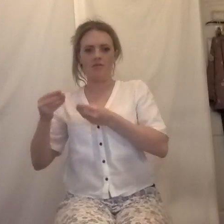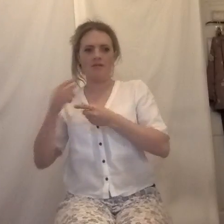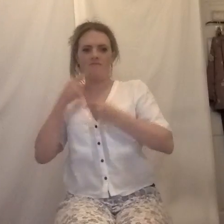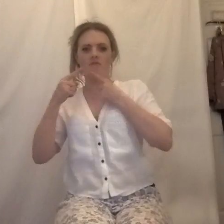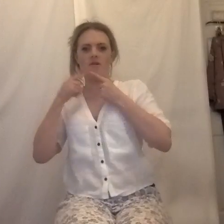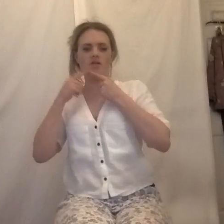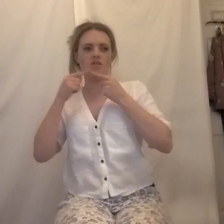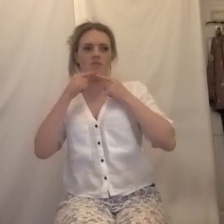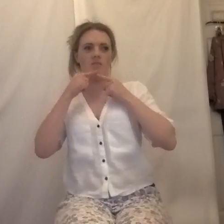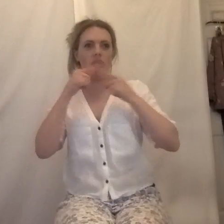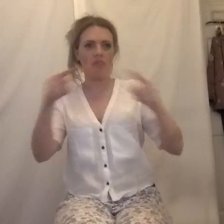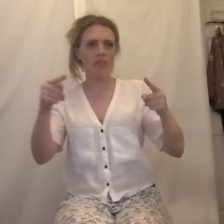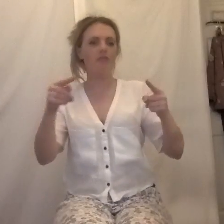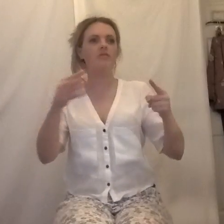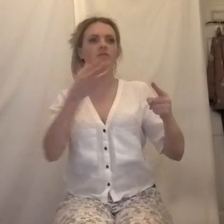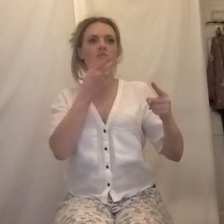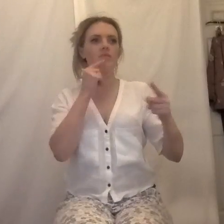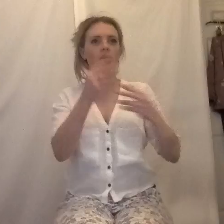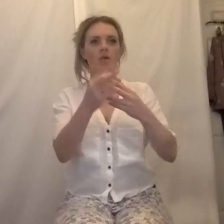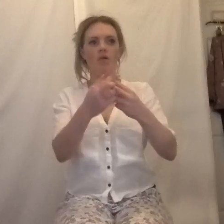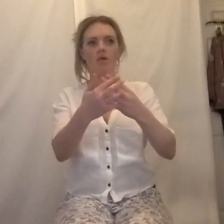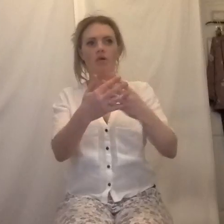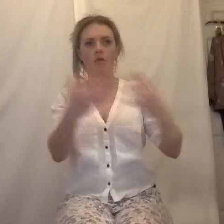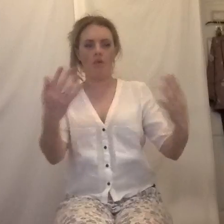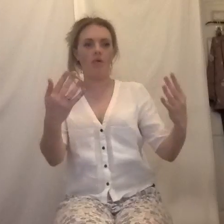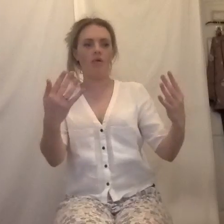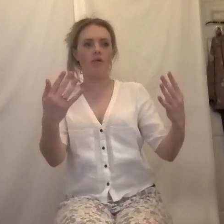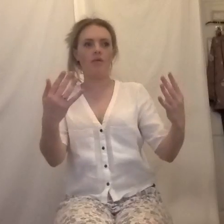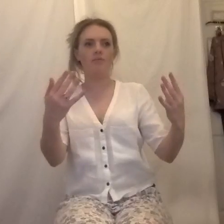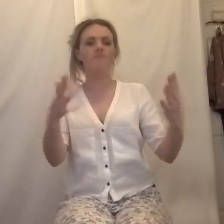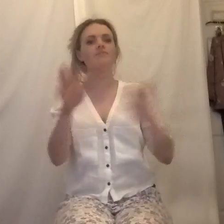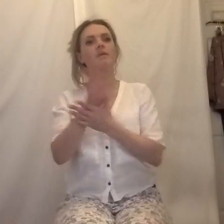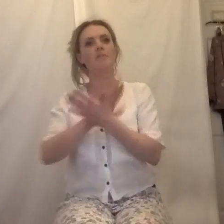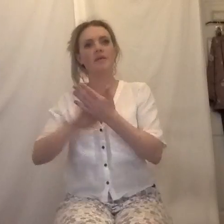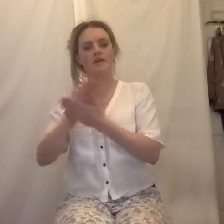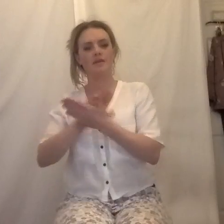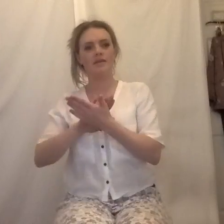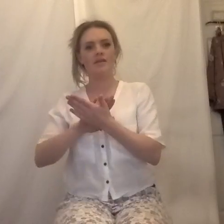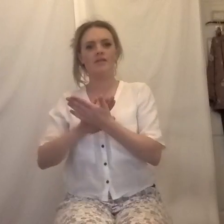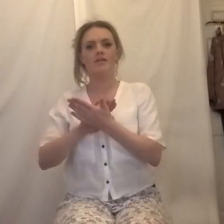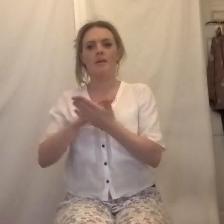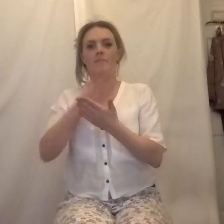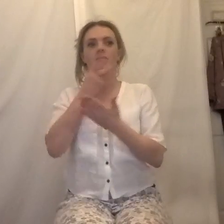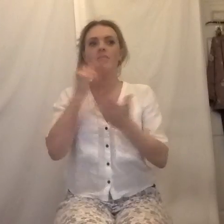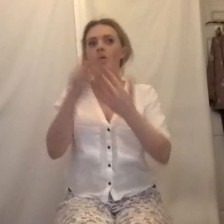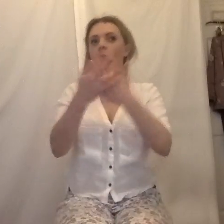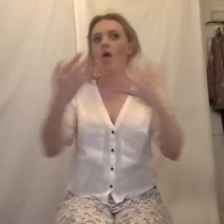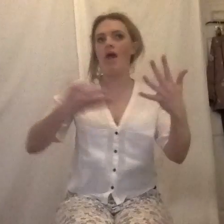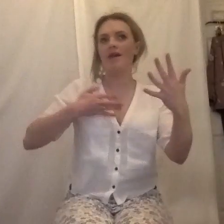This includes making sure that people get information in accessible formats, for example, BSL